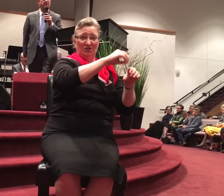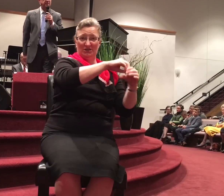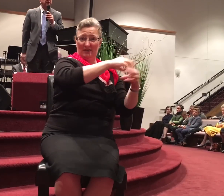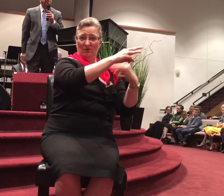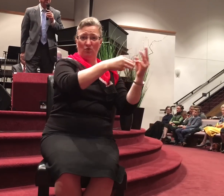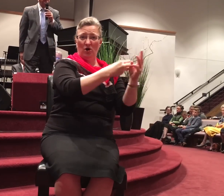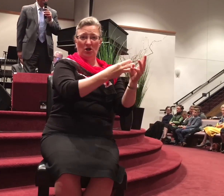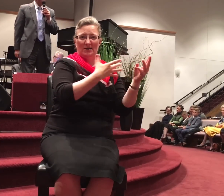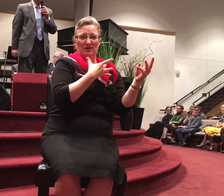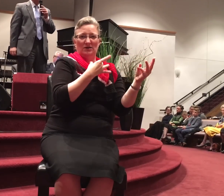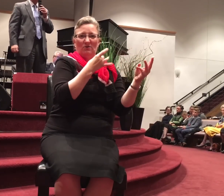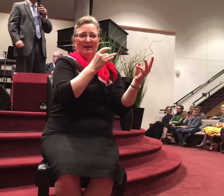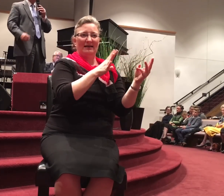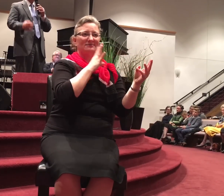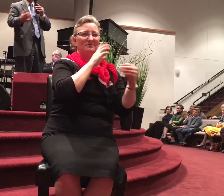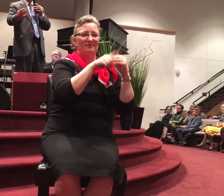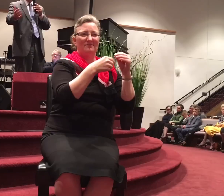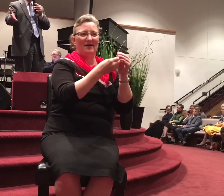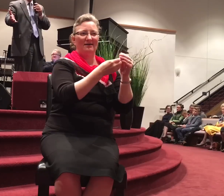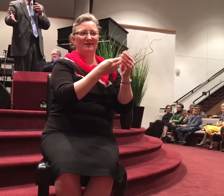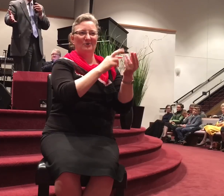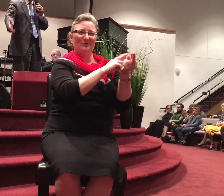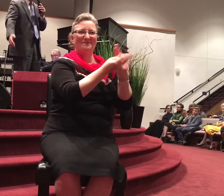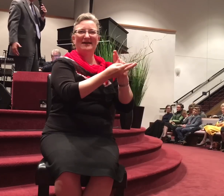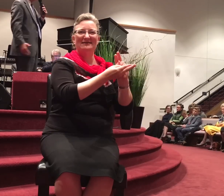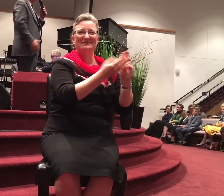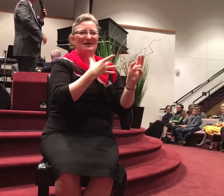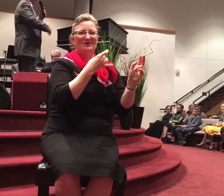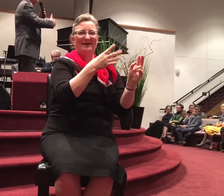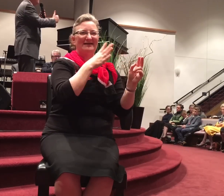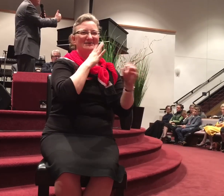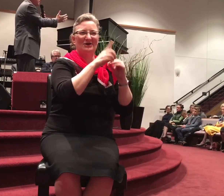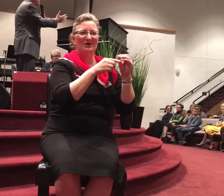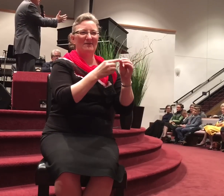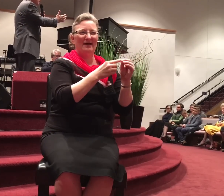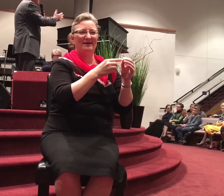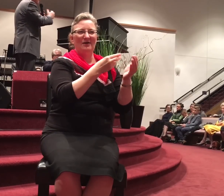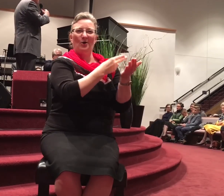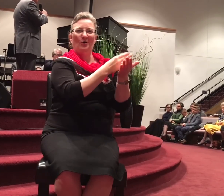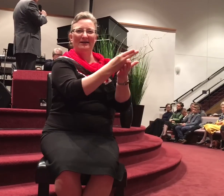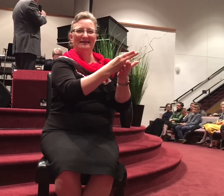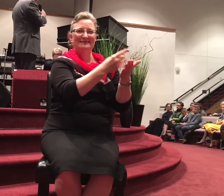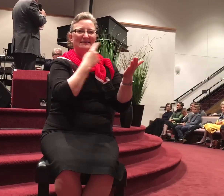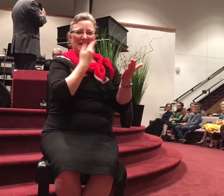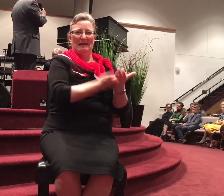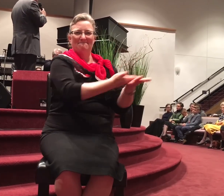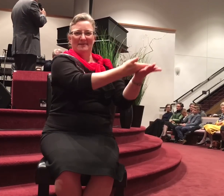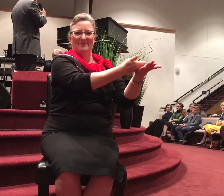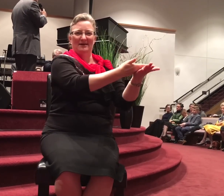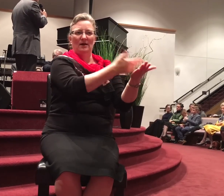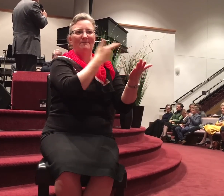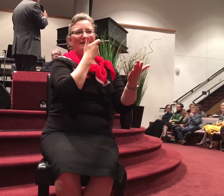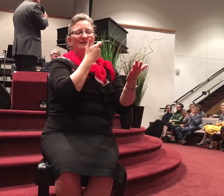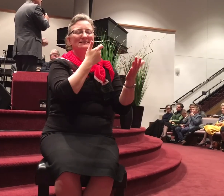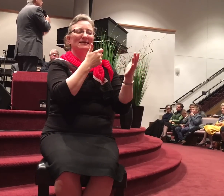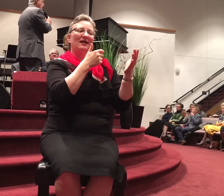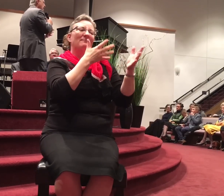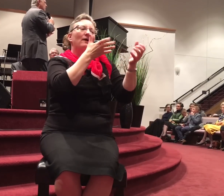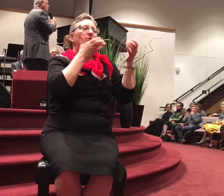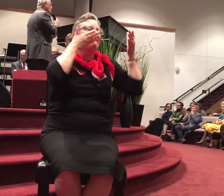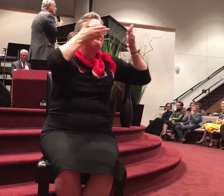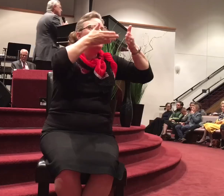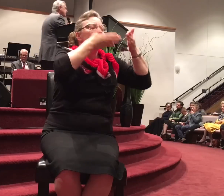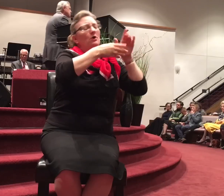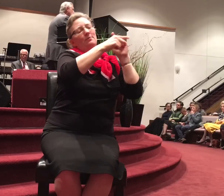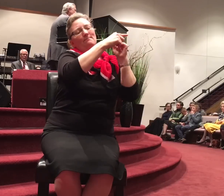about repentance. They don't like to talk about holiness. They don't like to talk about commitment, because it's all just a positive attitude. But